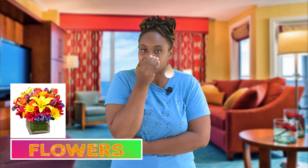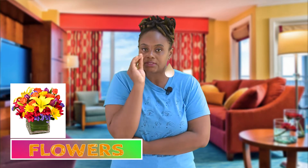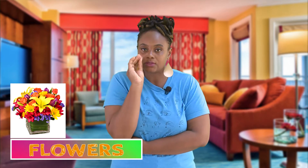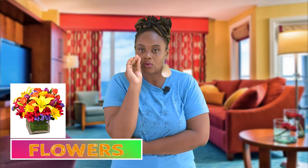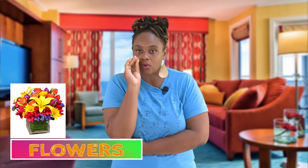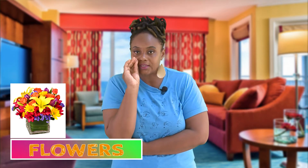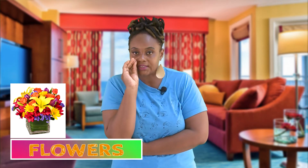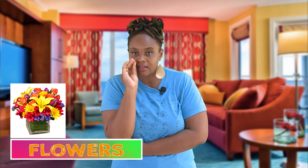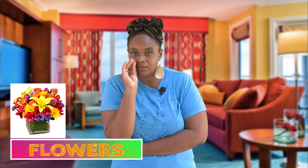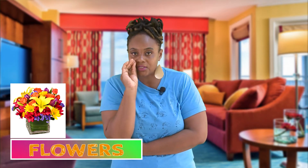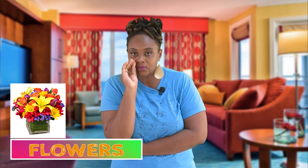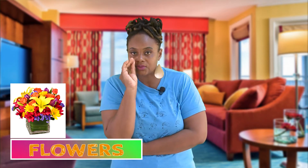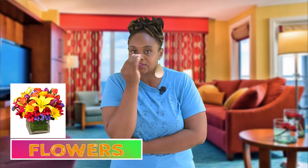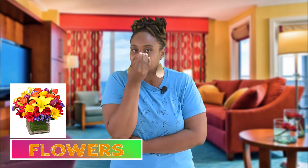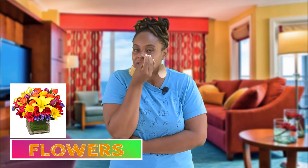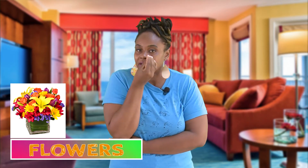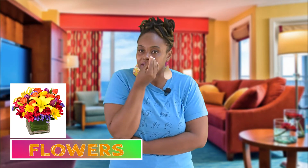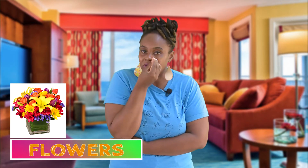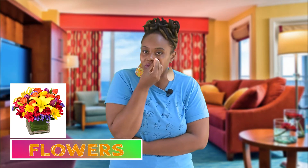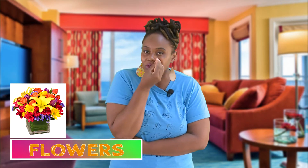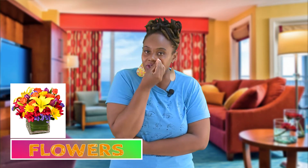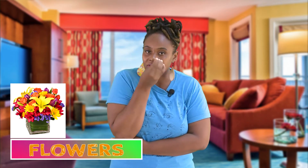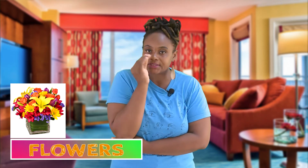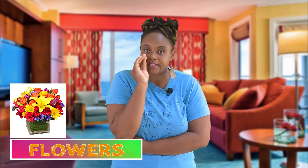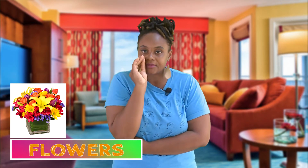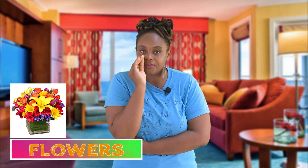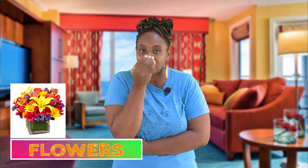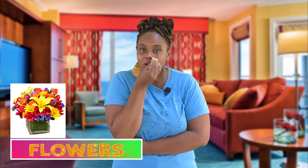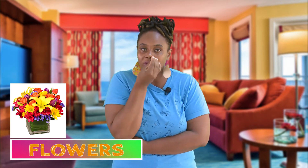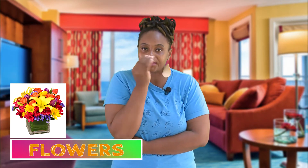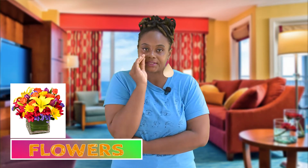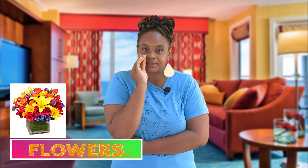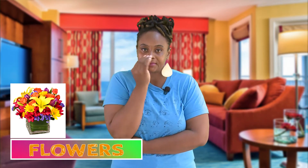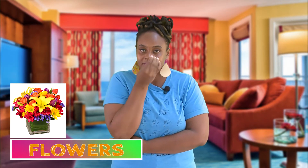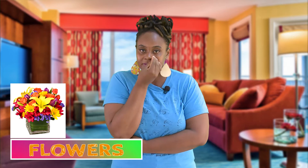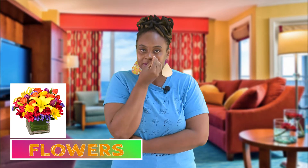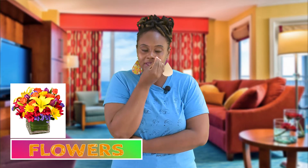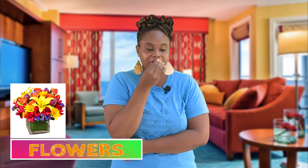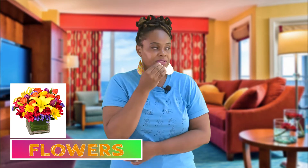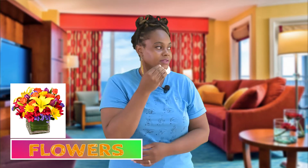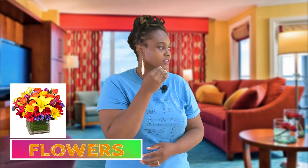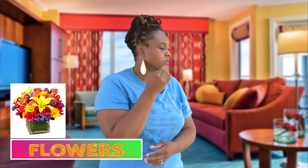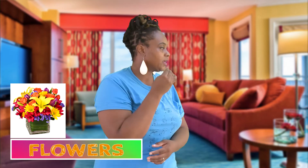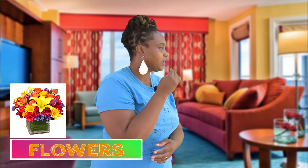Flowers. One side of the nose, and then over on the other side. Flowers. Let me turn this way.